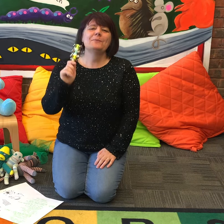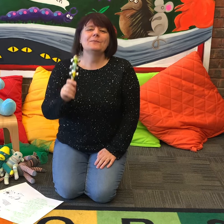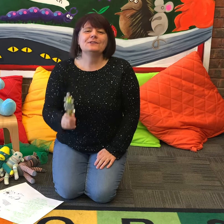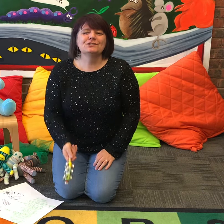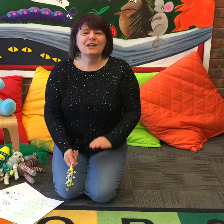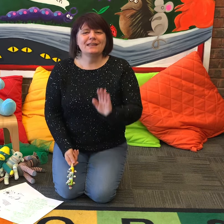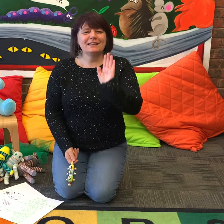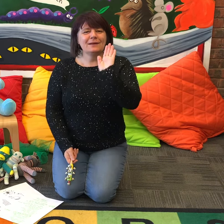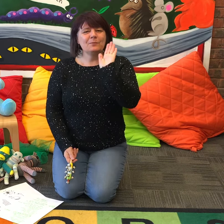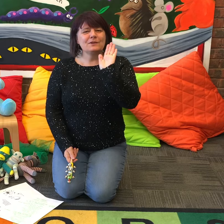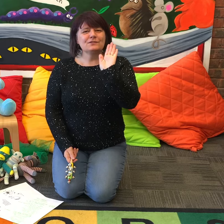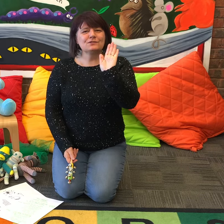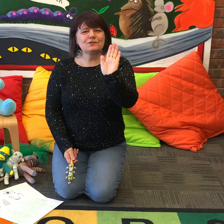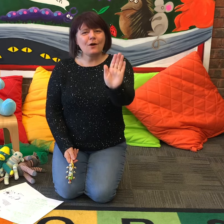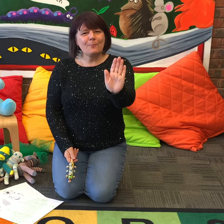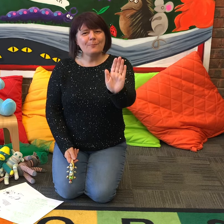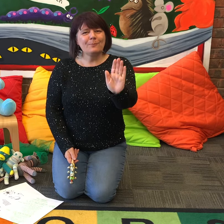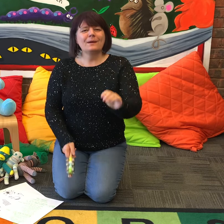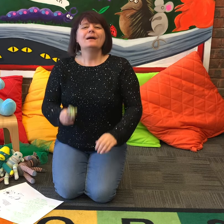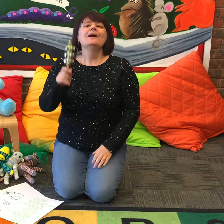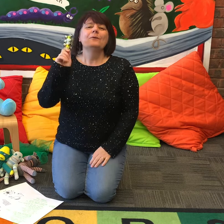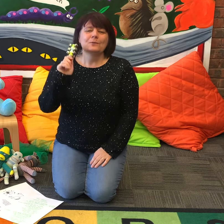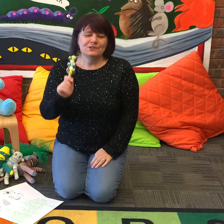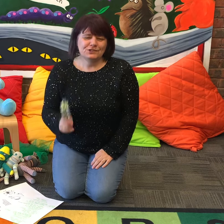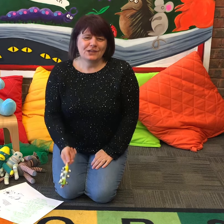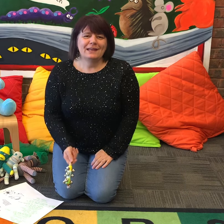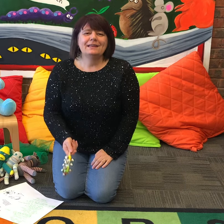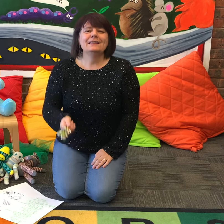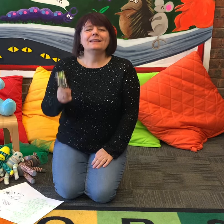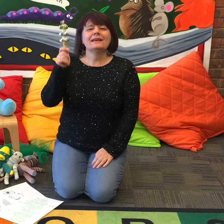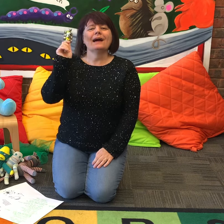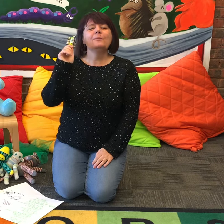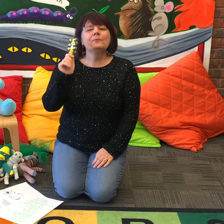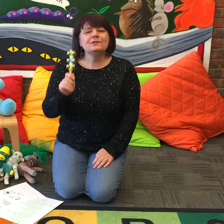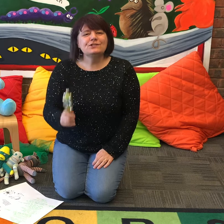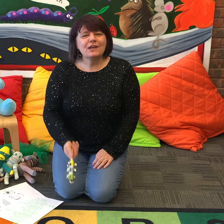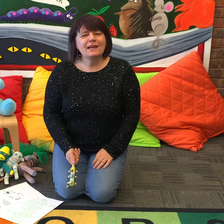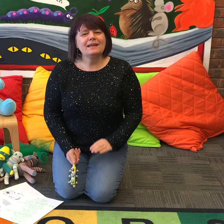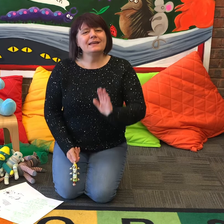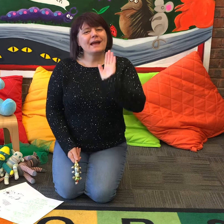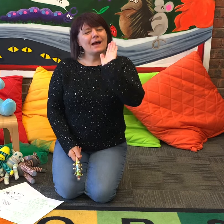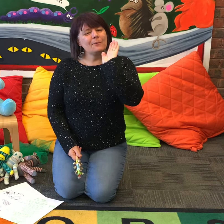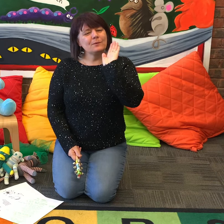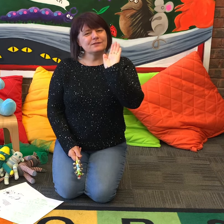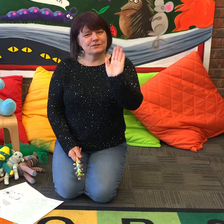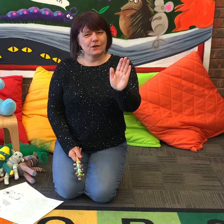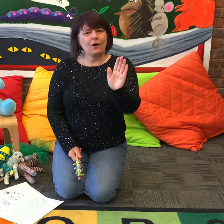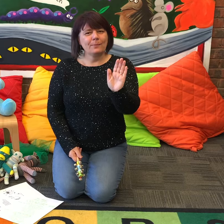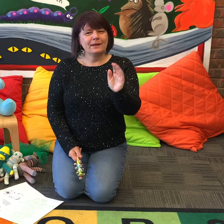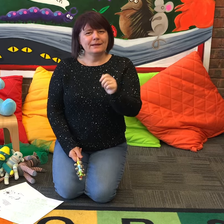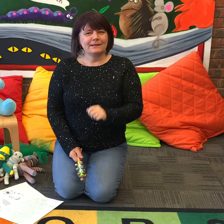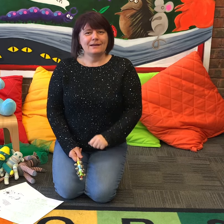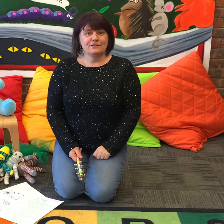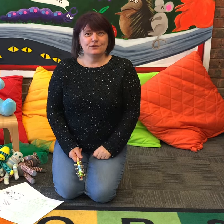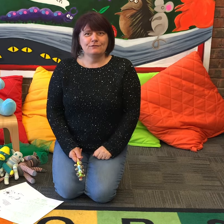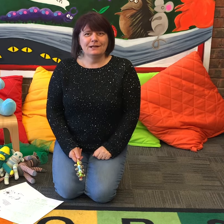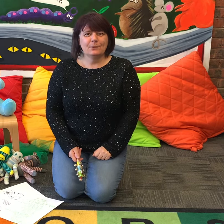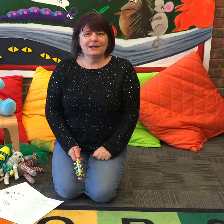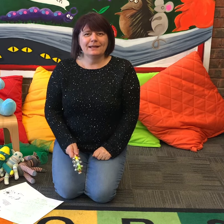we shake and we stop. We shake and we shake and we stop. Now let's do it really quickly.